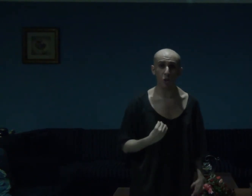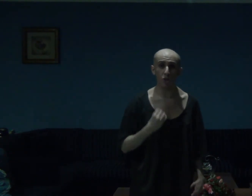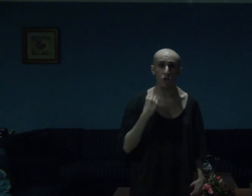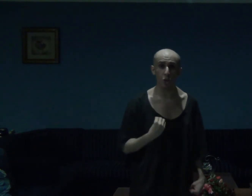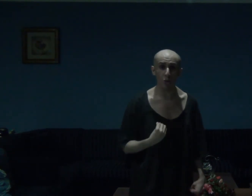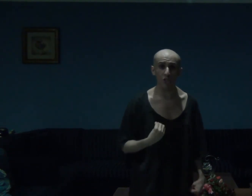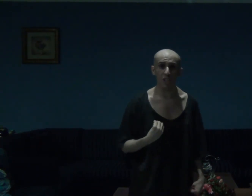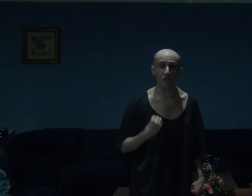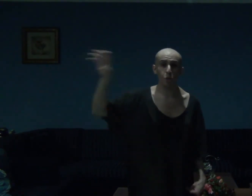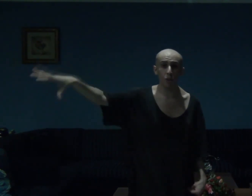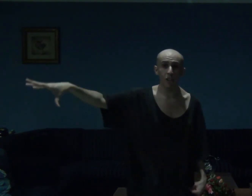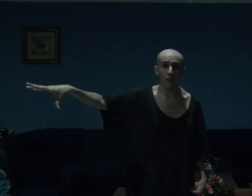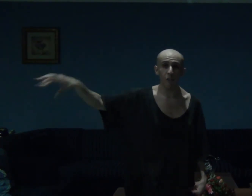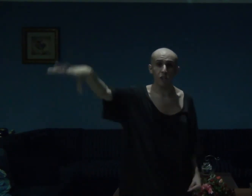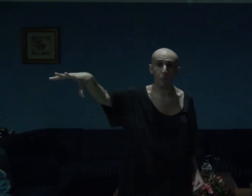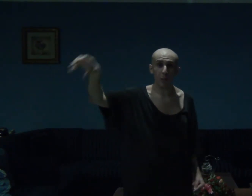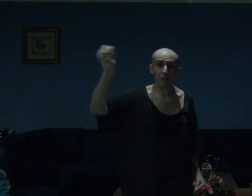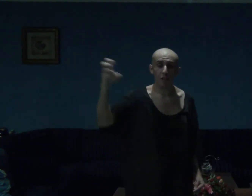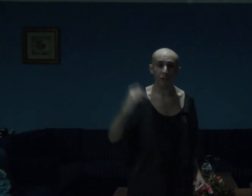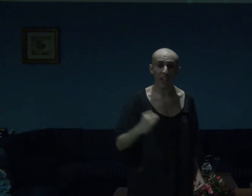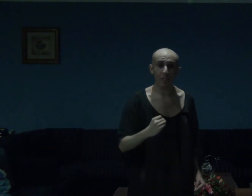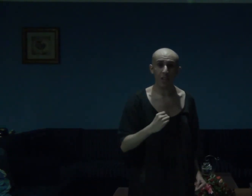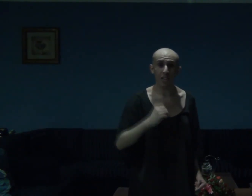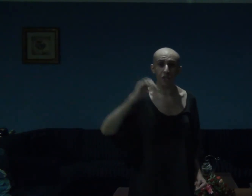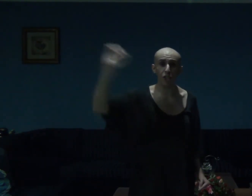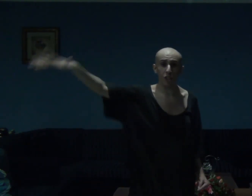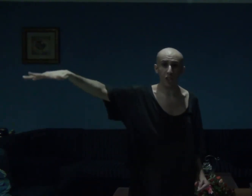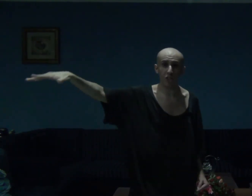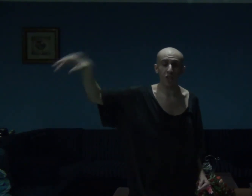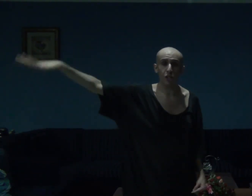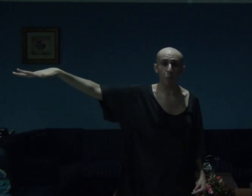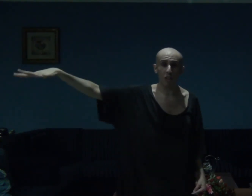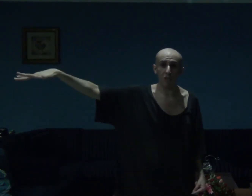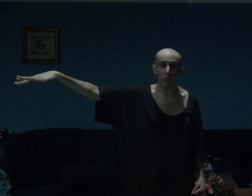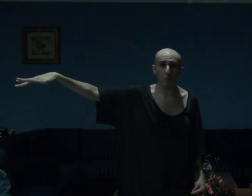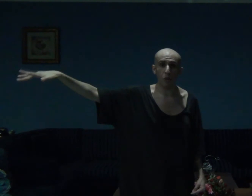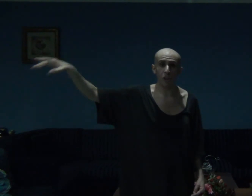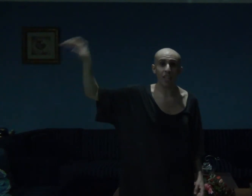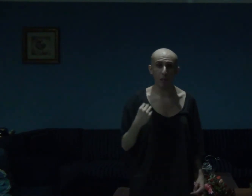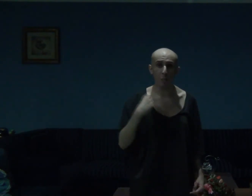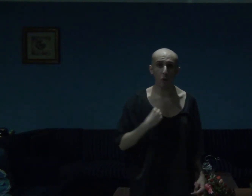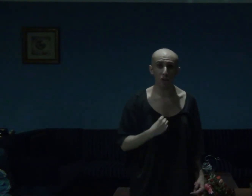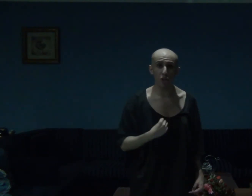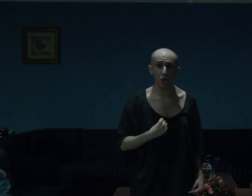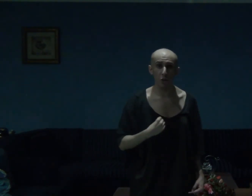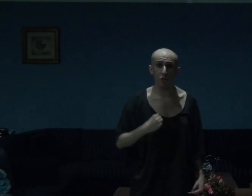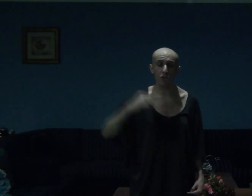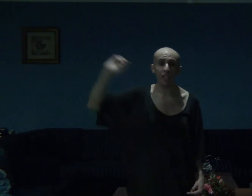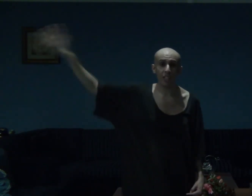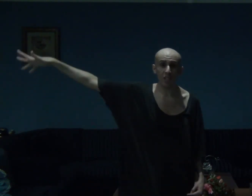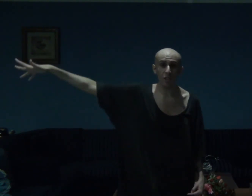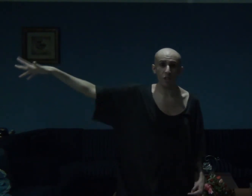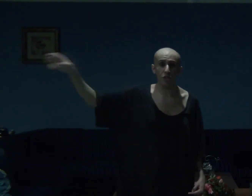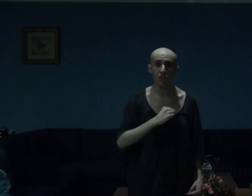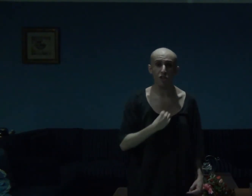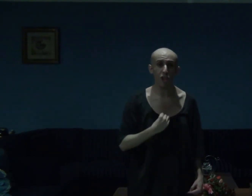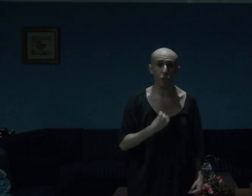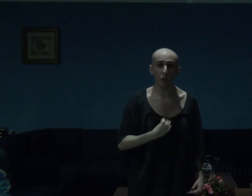Jones chooses to live despite the fact that he lost his beloved boy. But Morgan Jones, like others, does not want